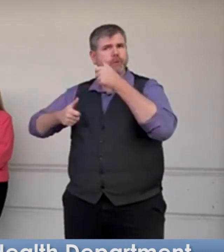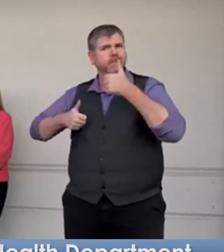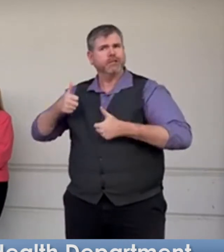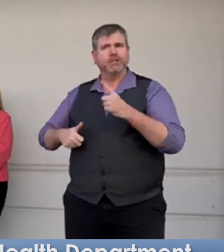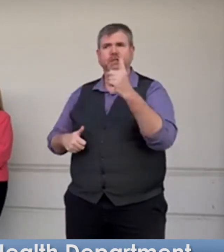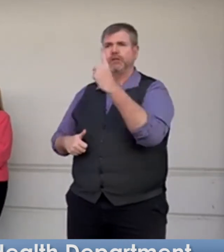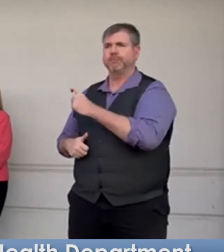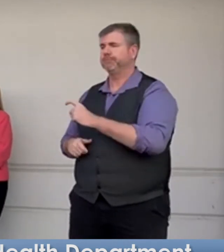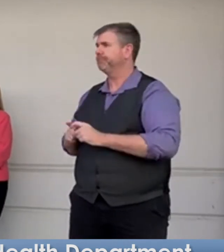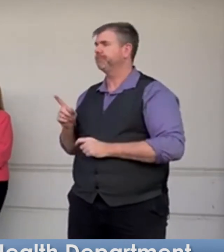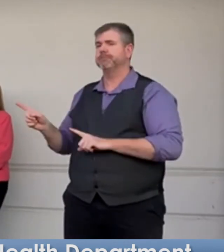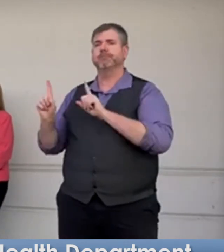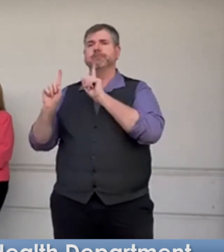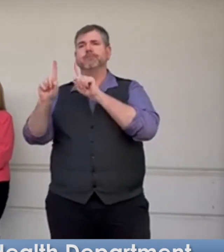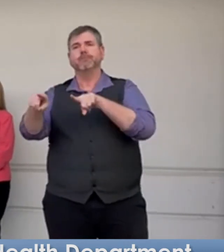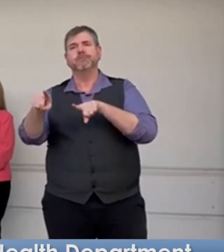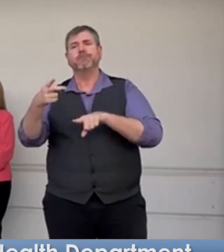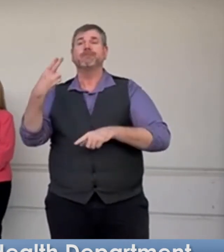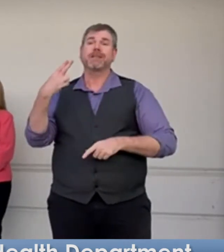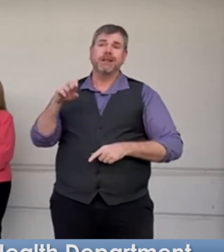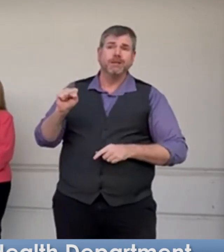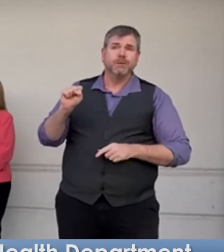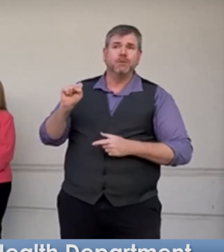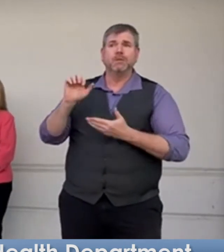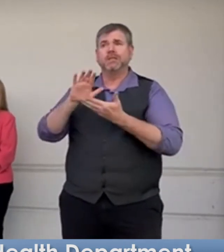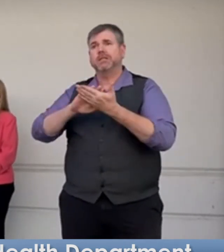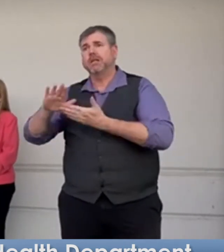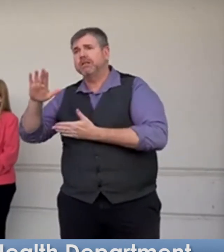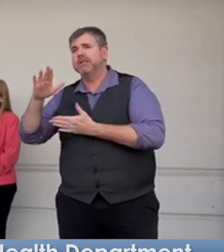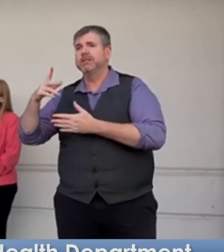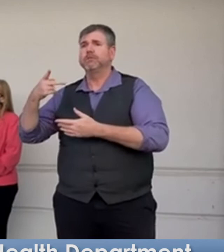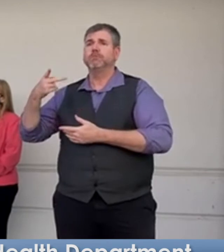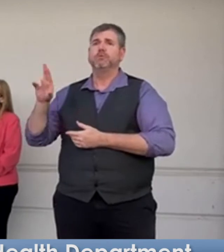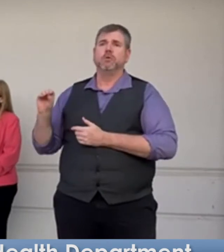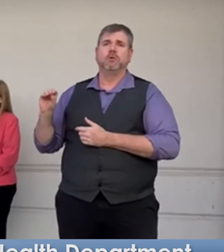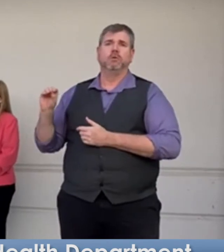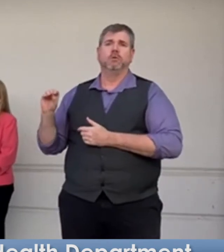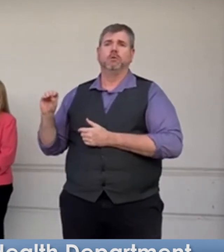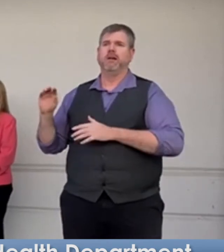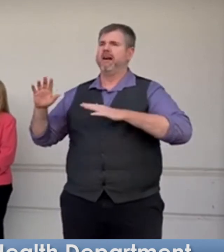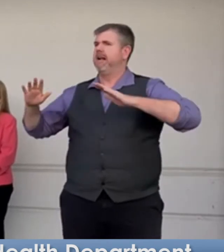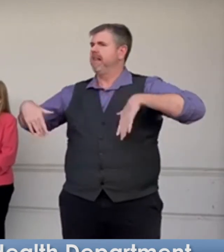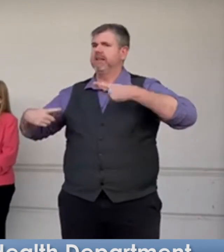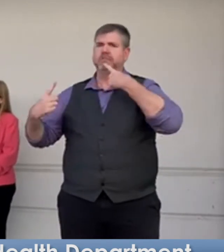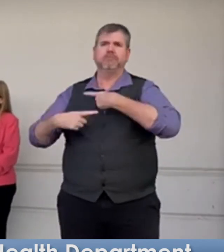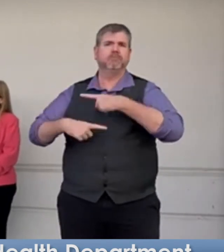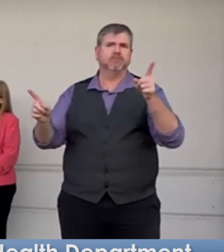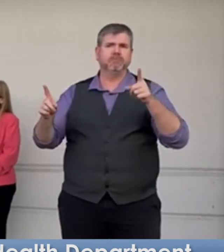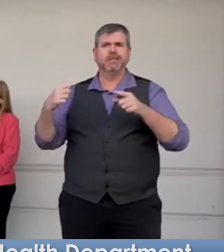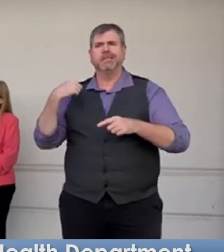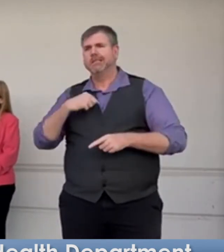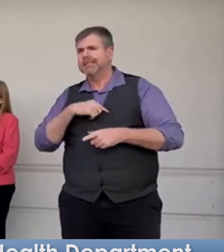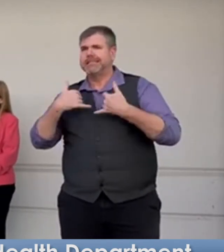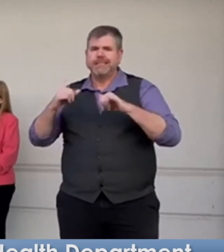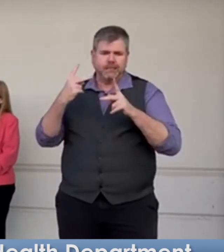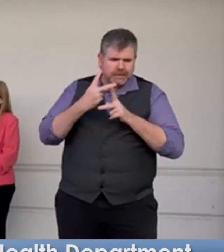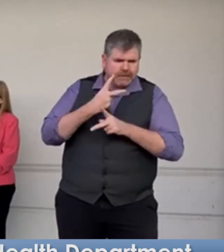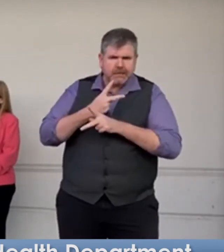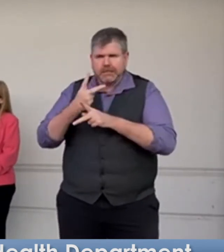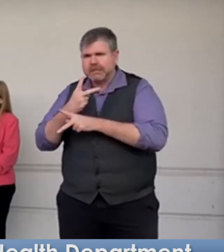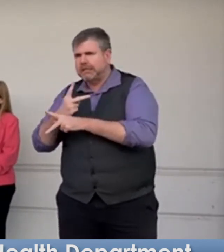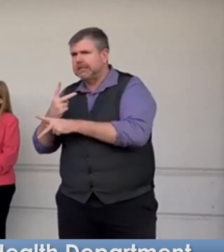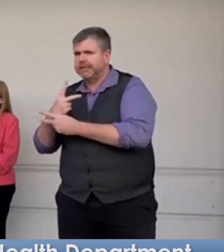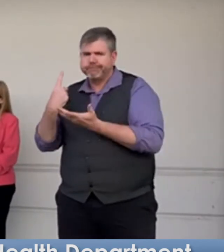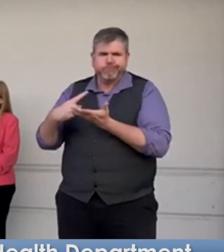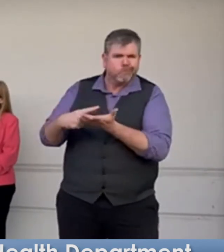professional sports. We are in the thick of discussions to understand how sports play